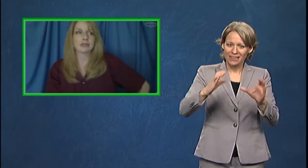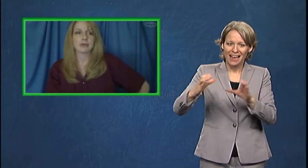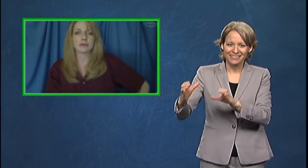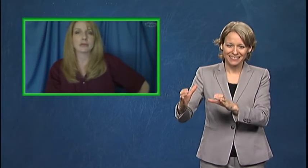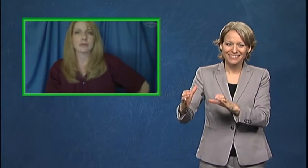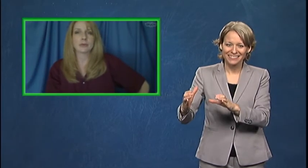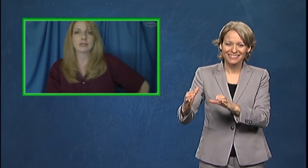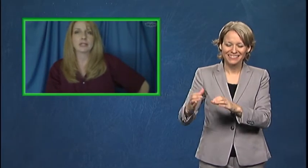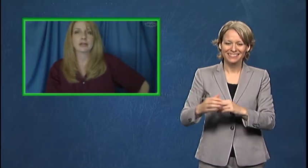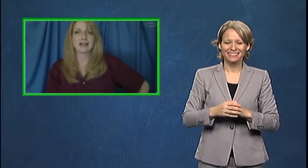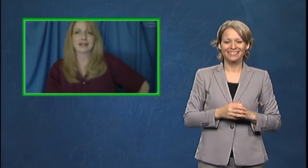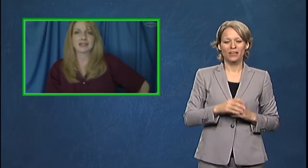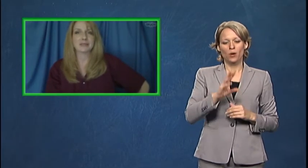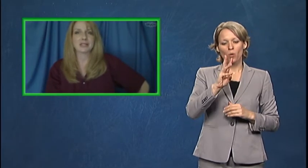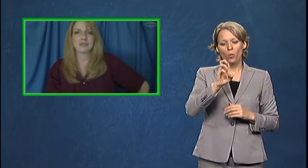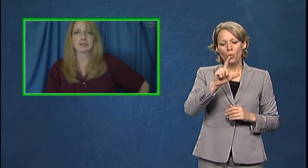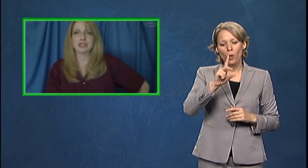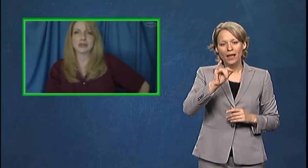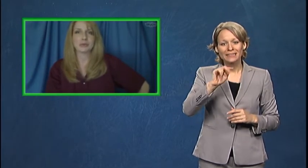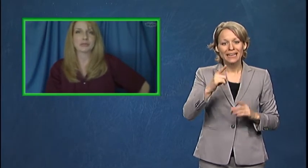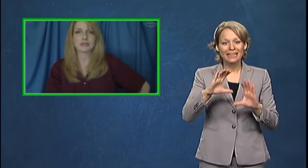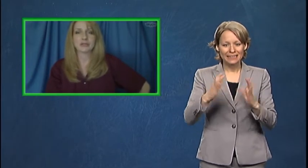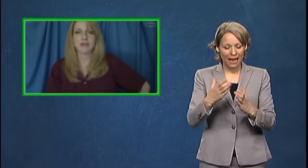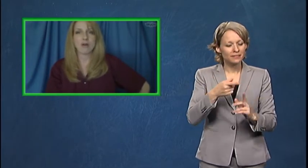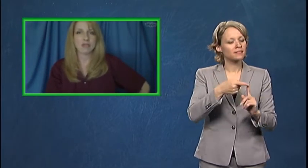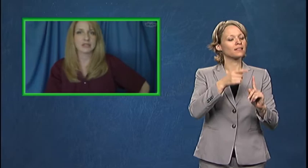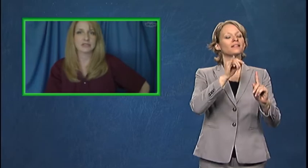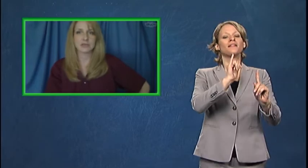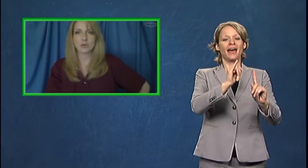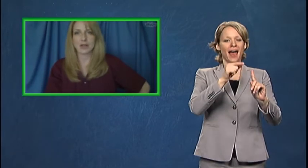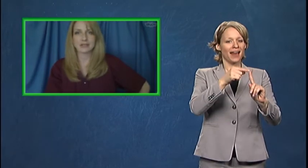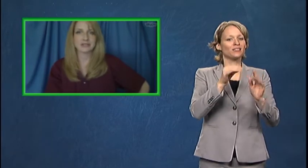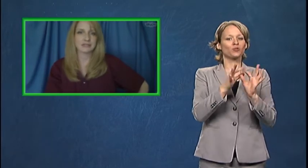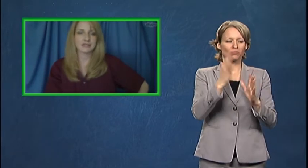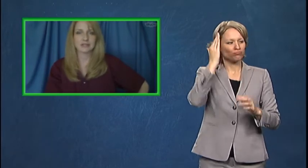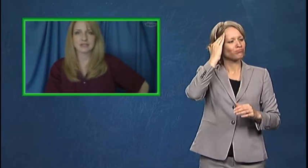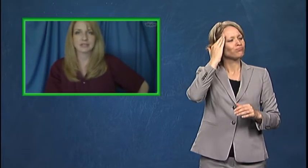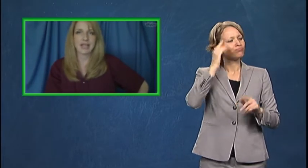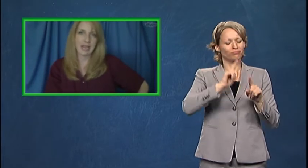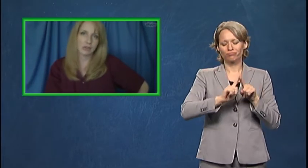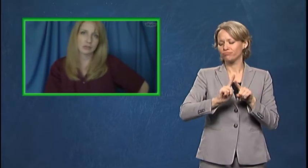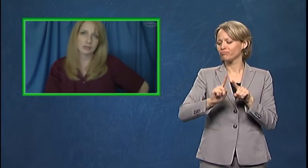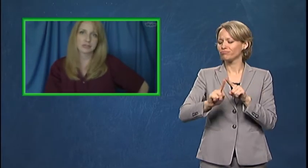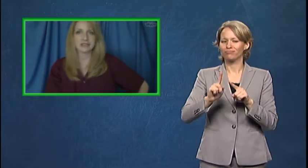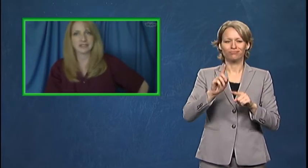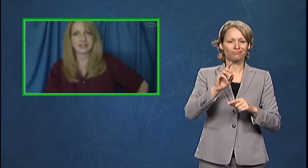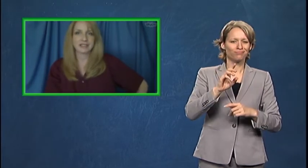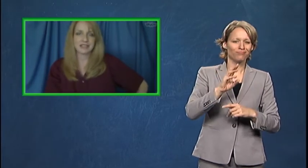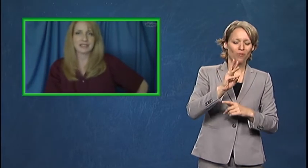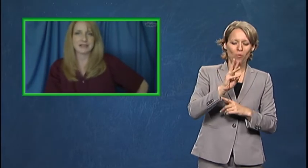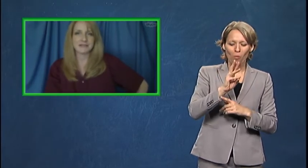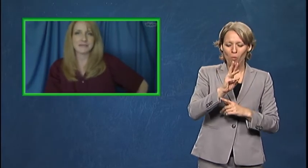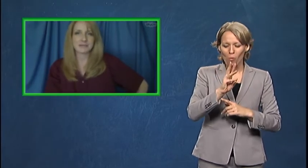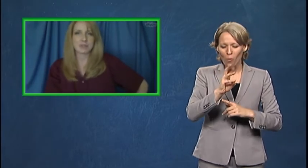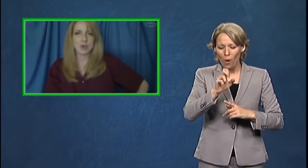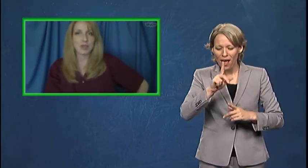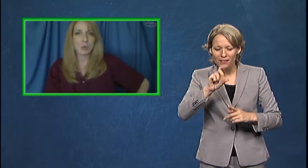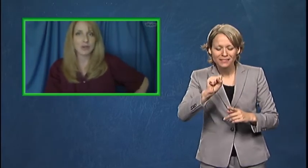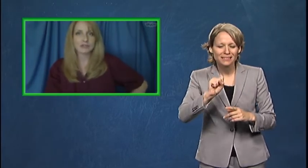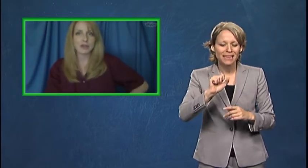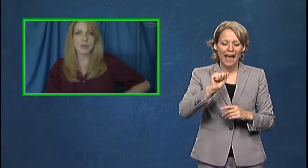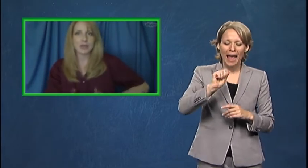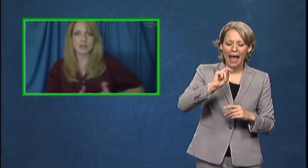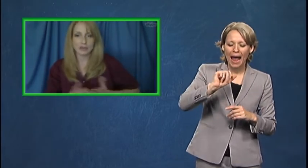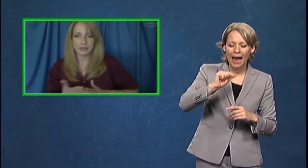she, when a welding class comes up, she knows all the different welds, the different angles that someone can